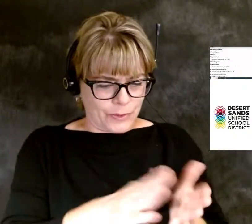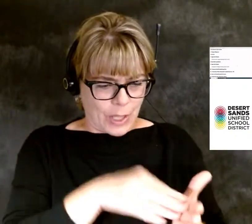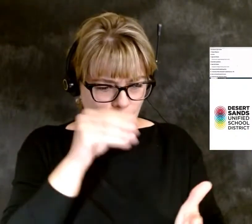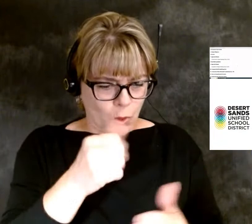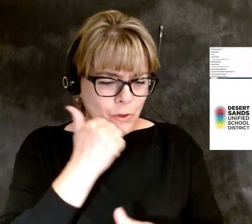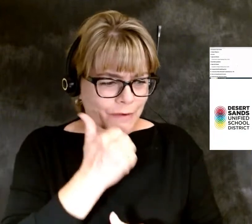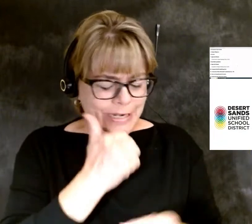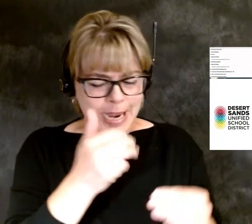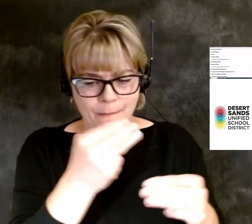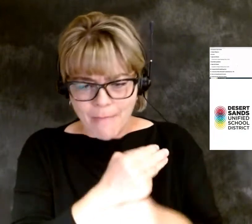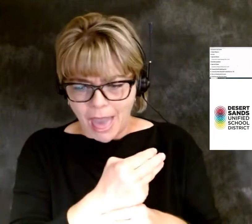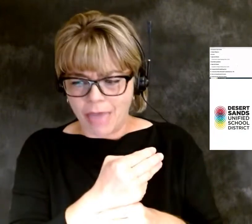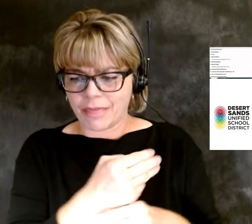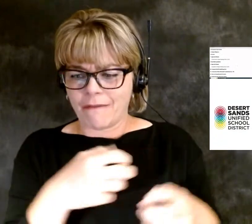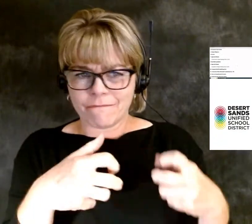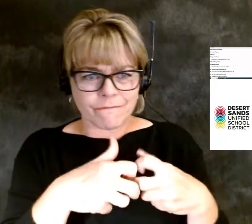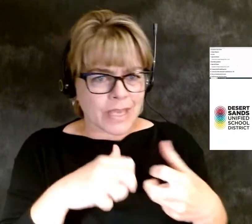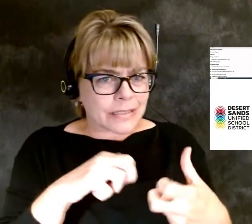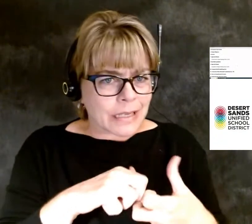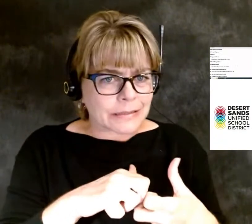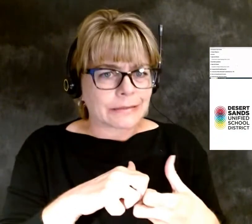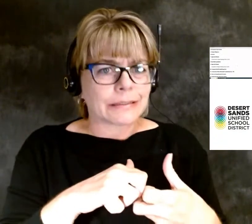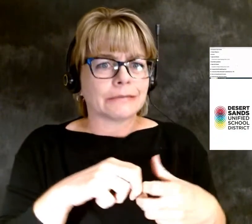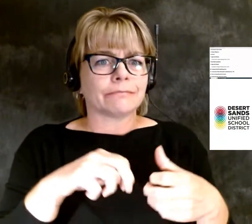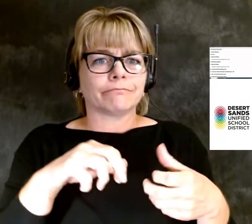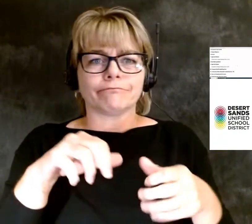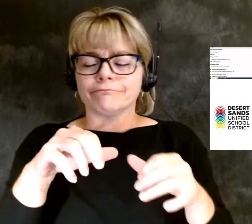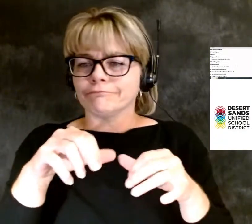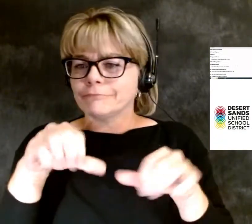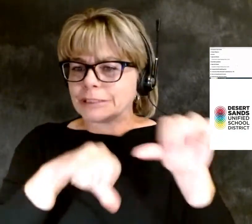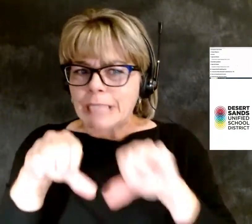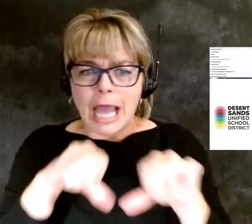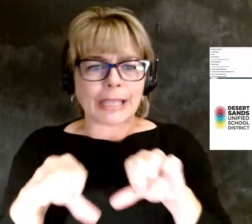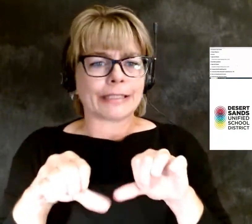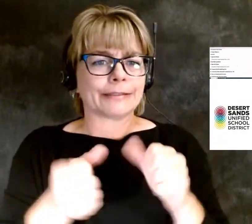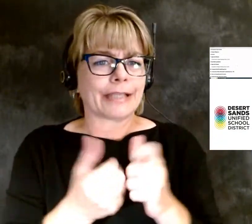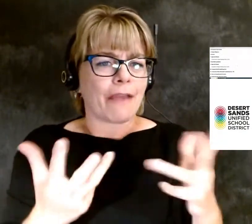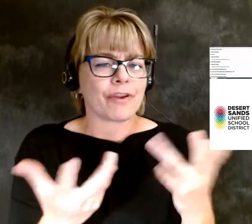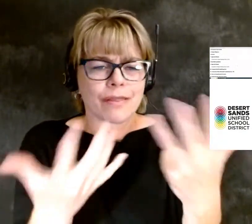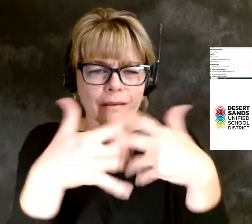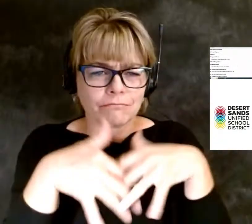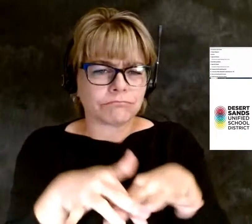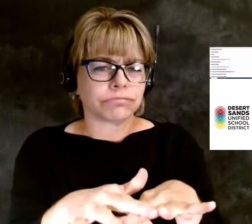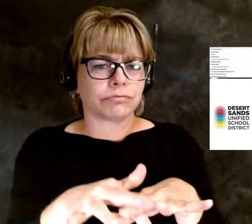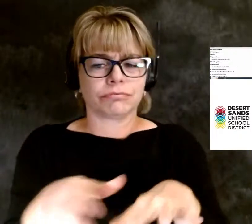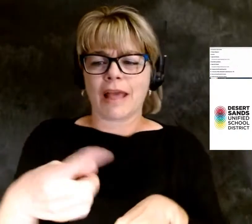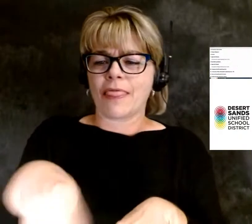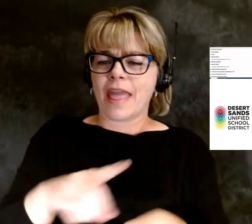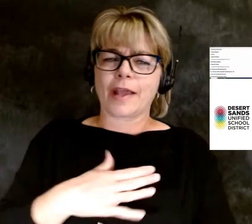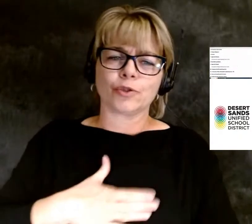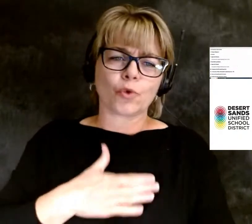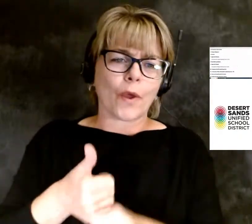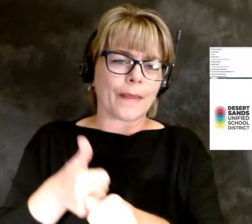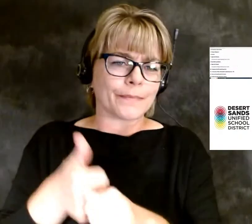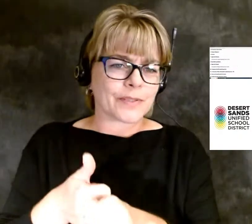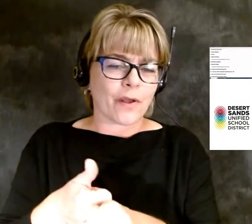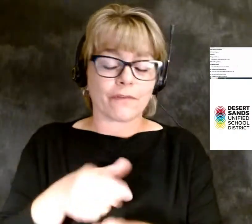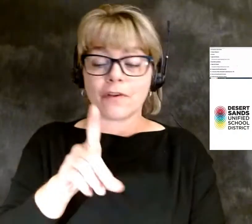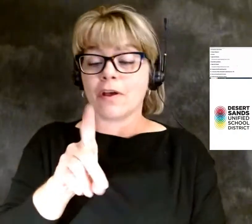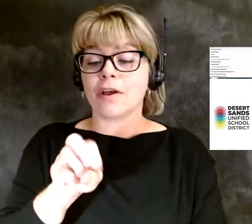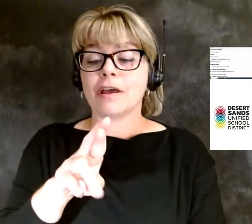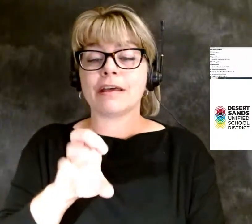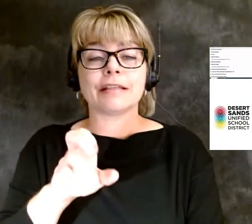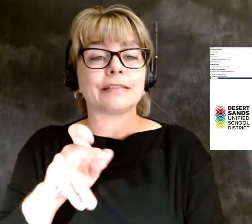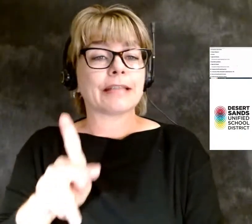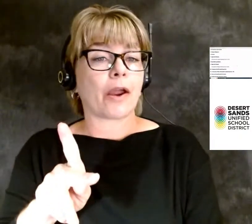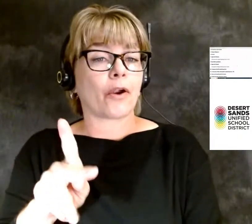et cetera, to bring it live and let them enjoy themselves. Oh, where did I go? Derek Lawson, I know you spoke